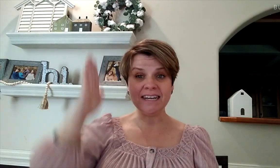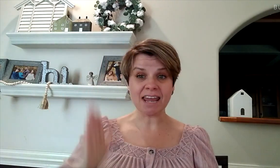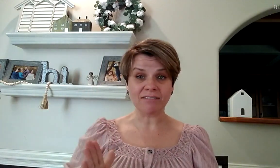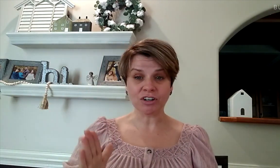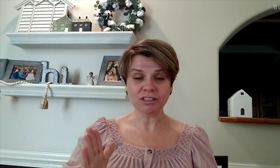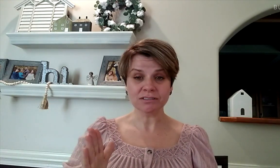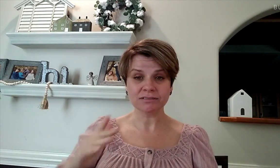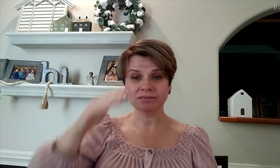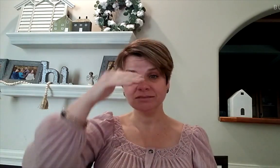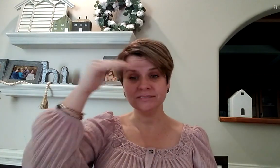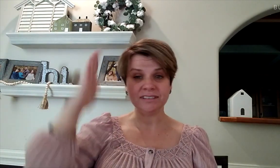Never.